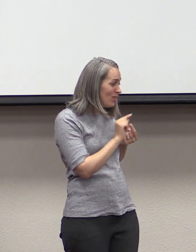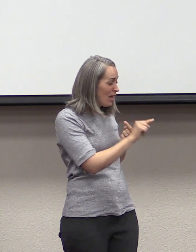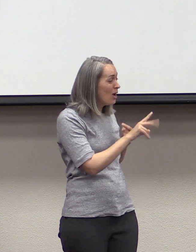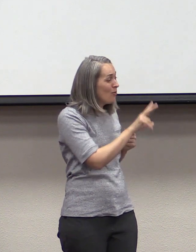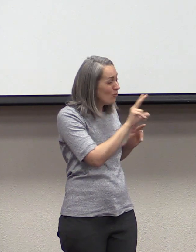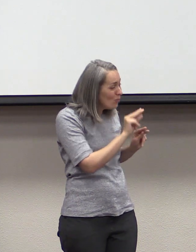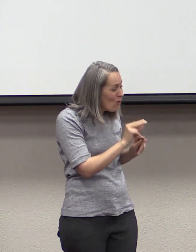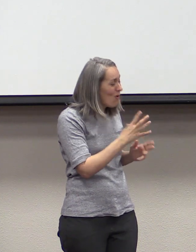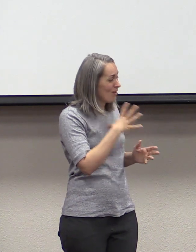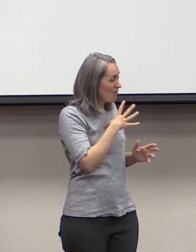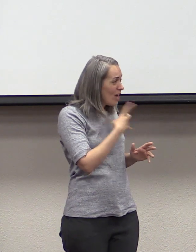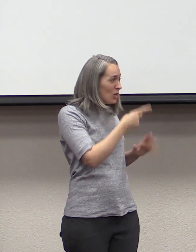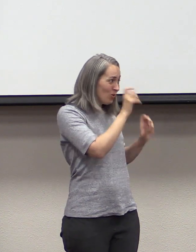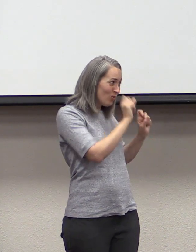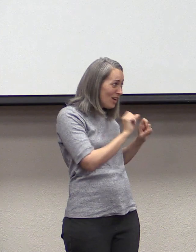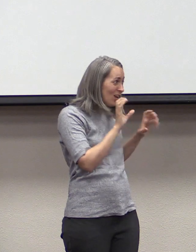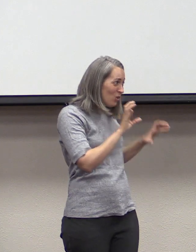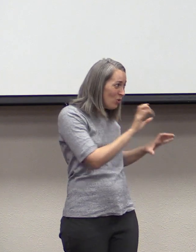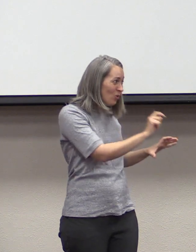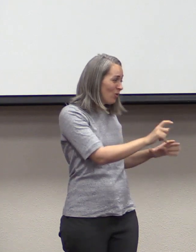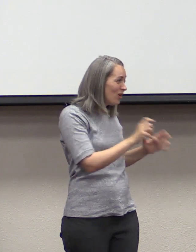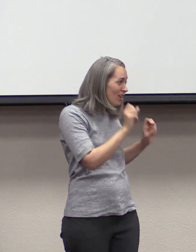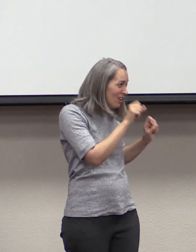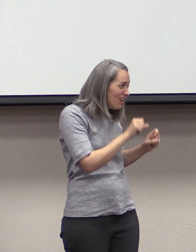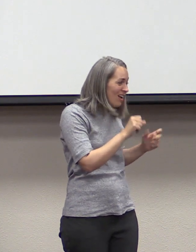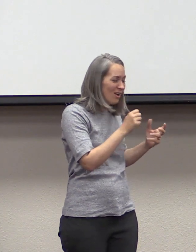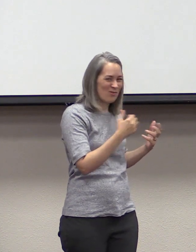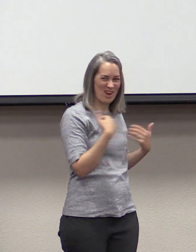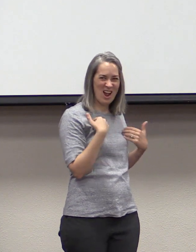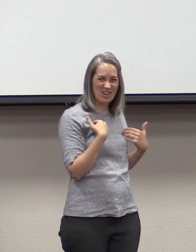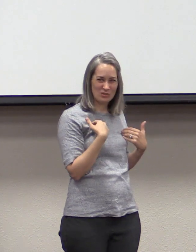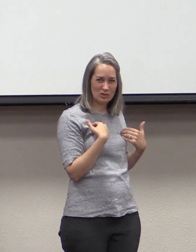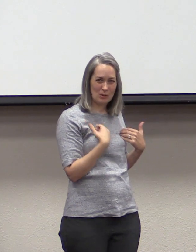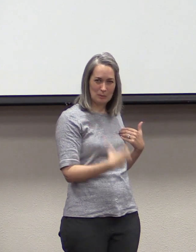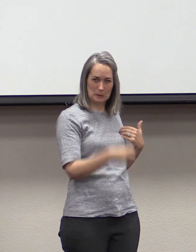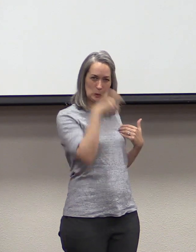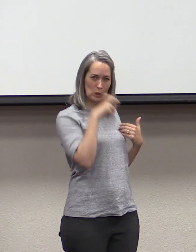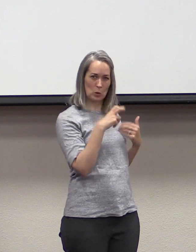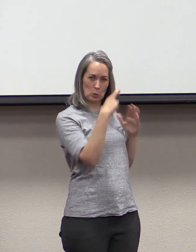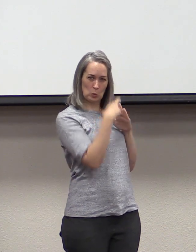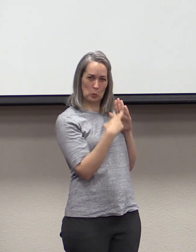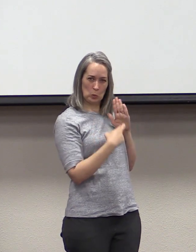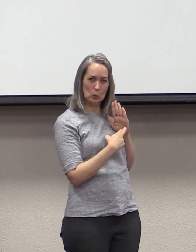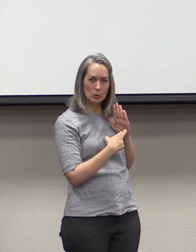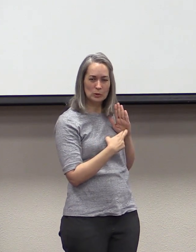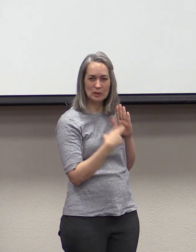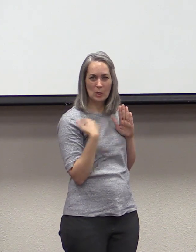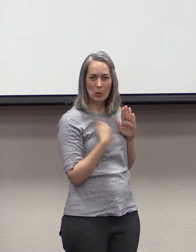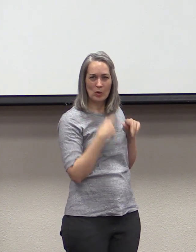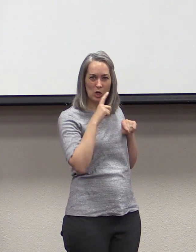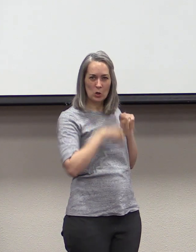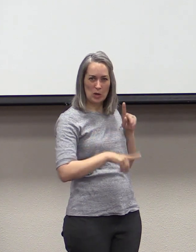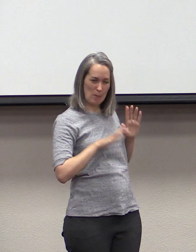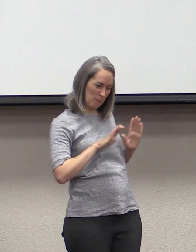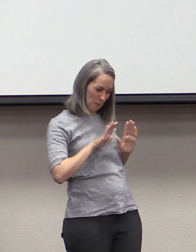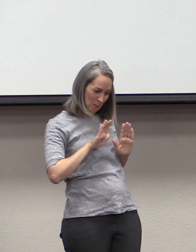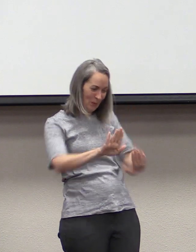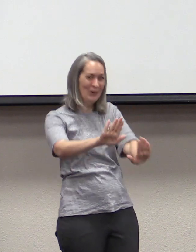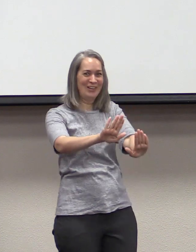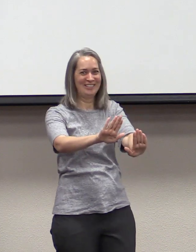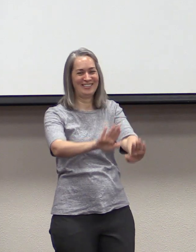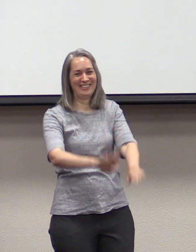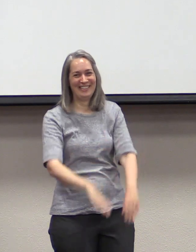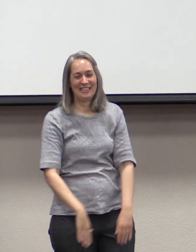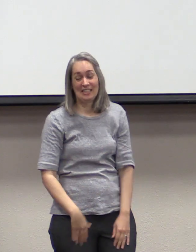is fine. You can do this. You can, And we had strict rules. We were not allowed to push. We were not, even